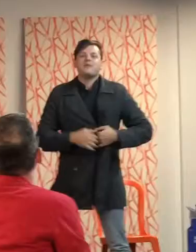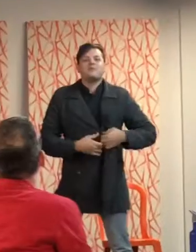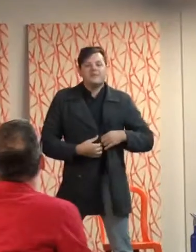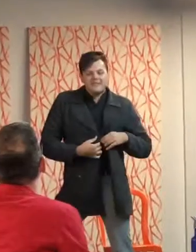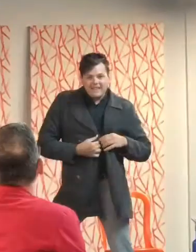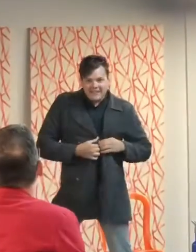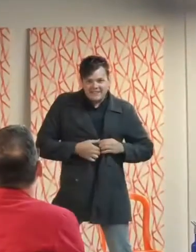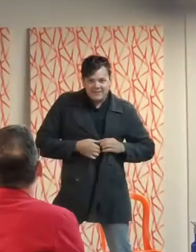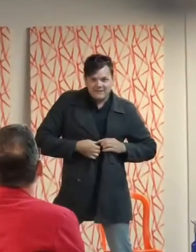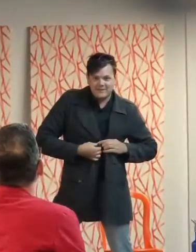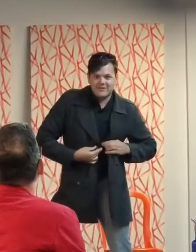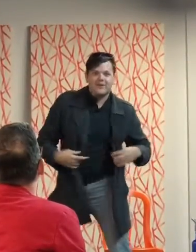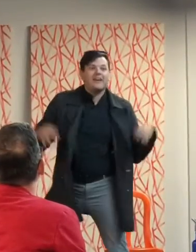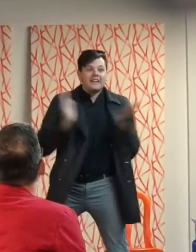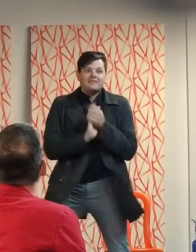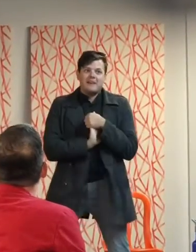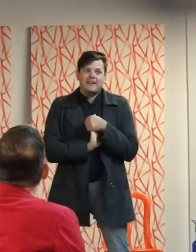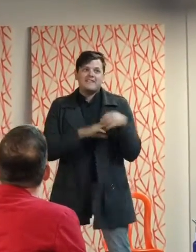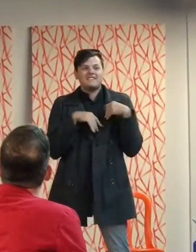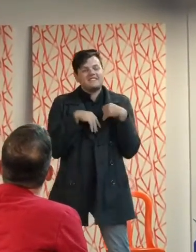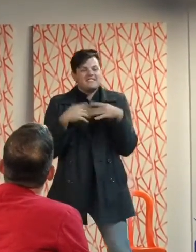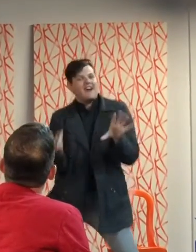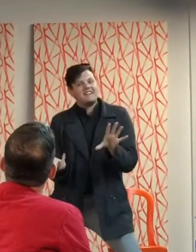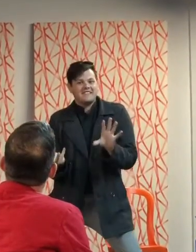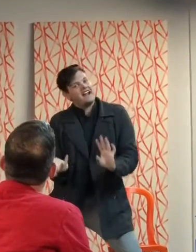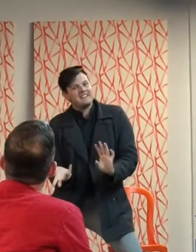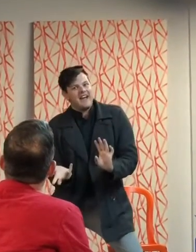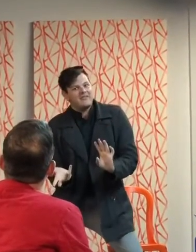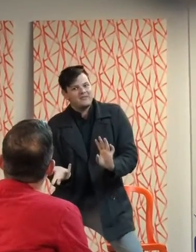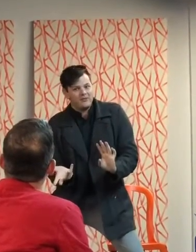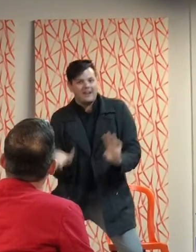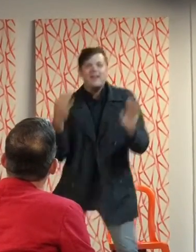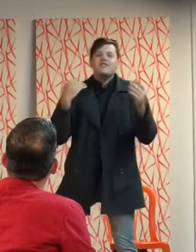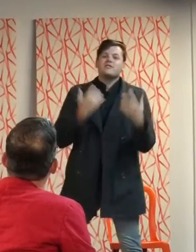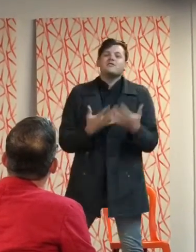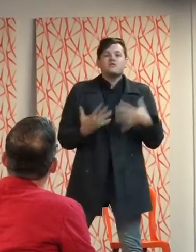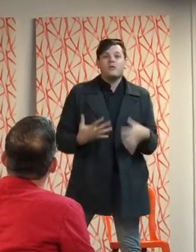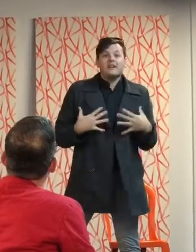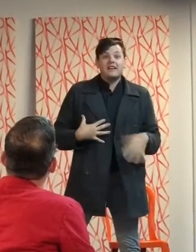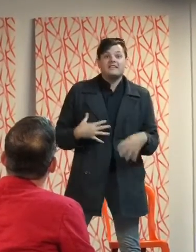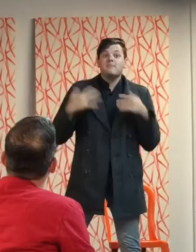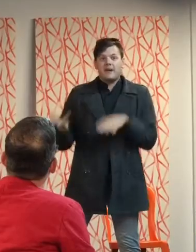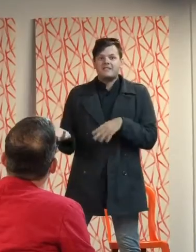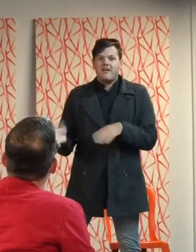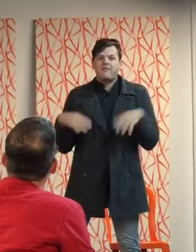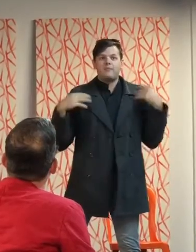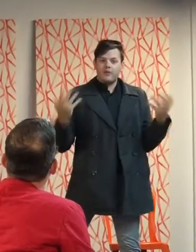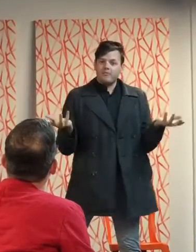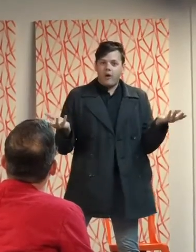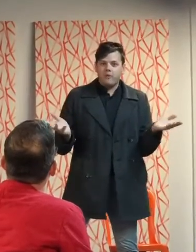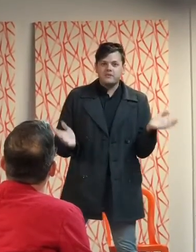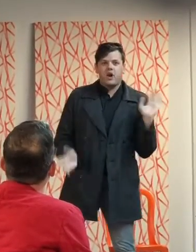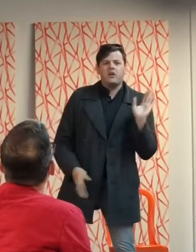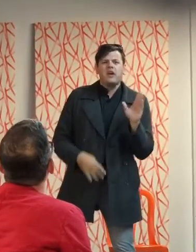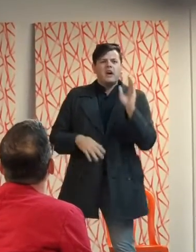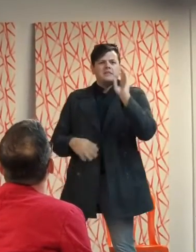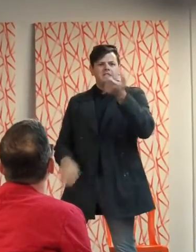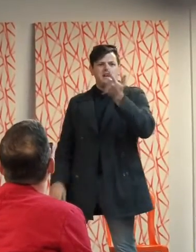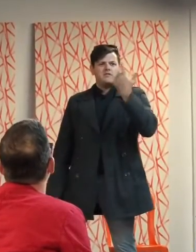The reason Cats is the best musical is because it does not exactly have a story. So the story is based off of a book of poems called Tale of